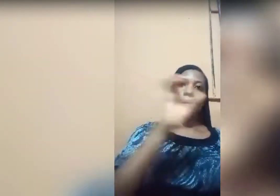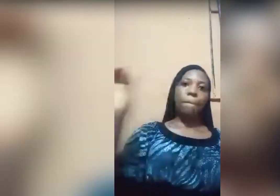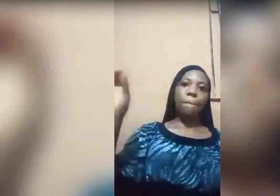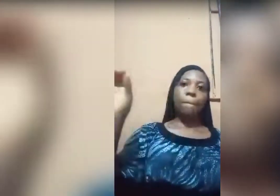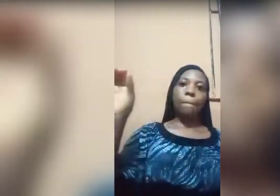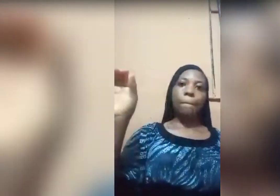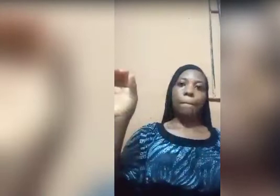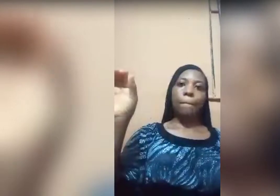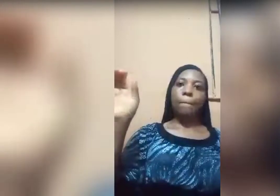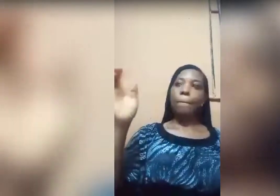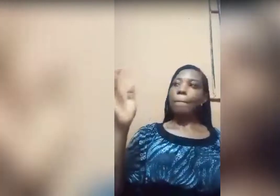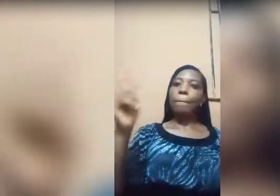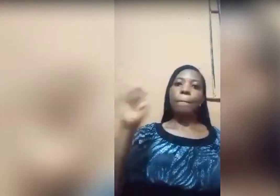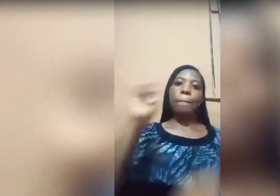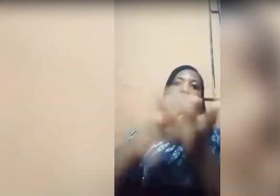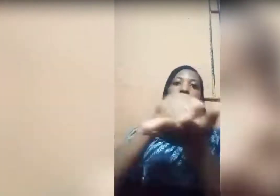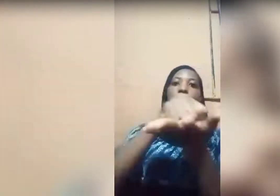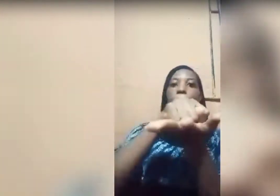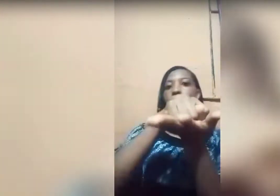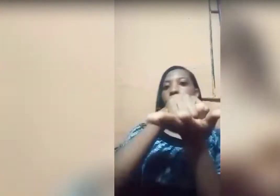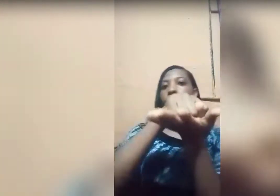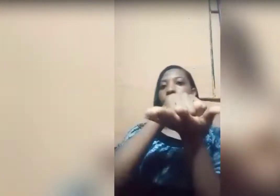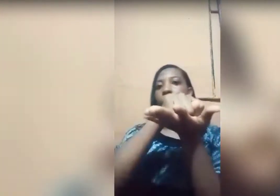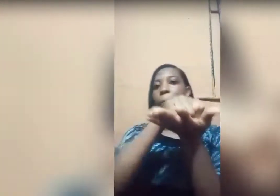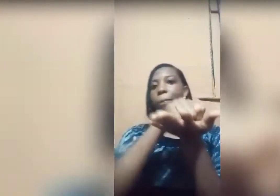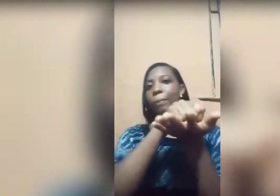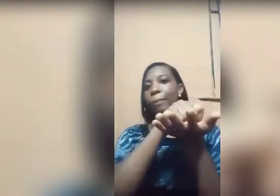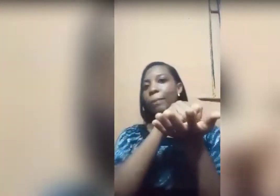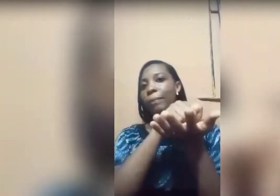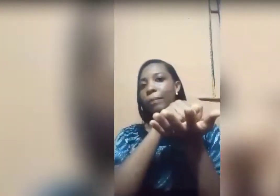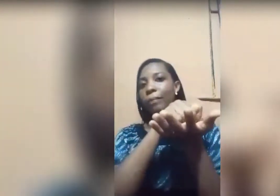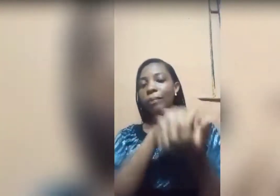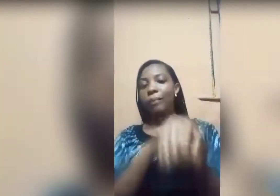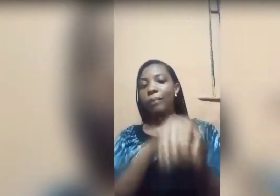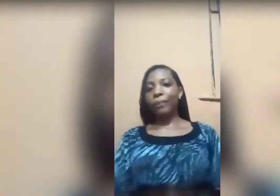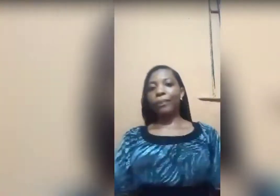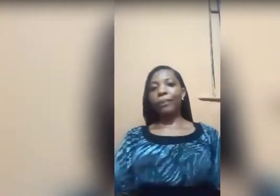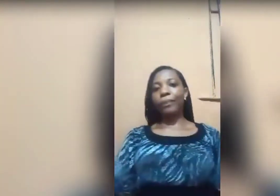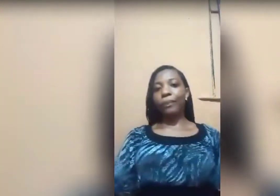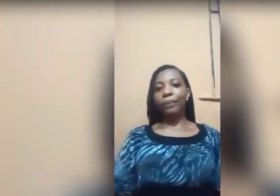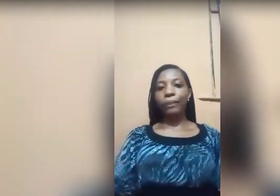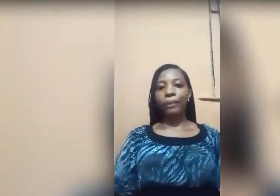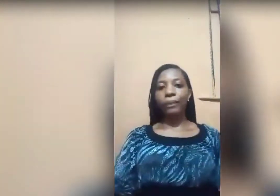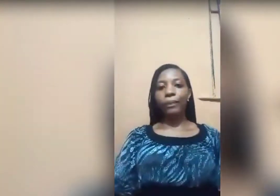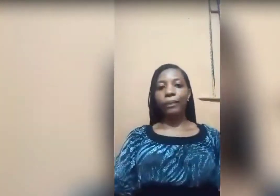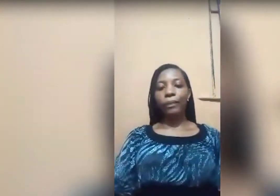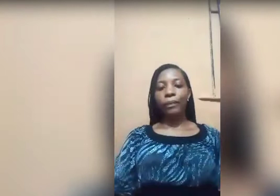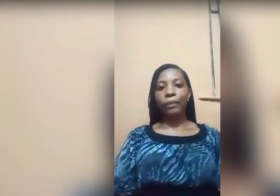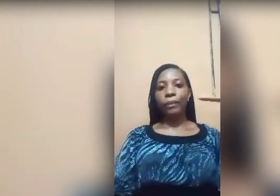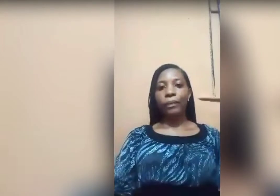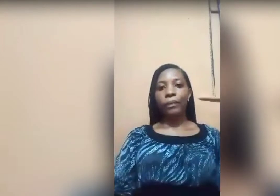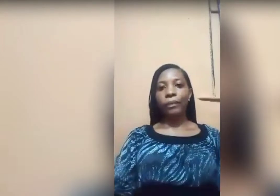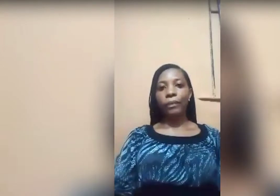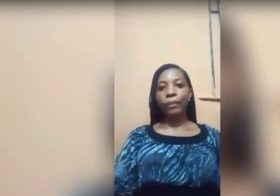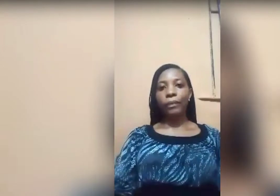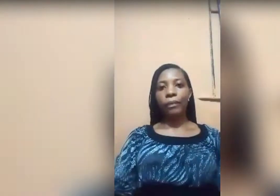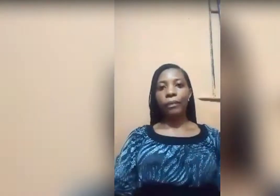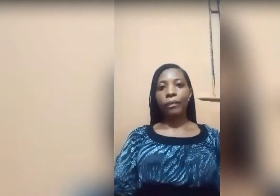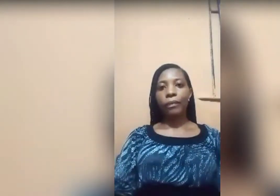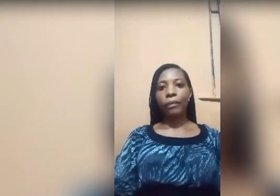Wow. Moderators, is Ruth Ali a student here or a lecturer? And she's supposed to be a student. I don't